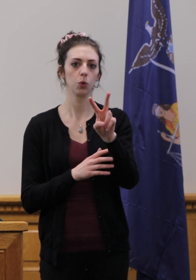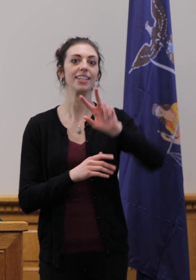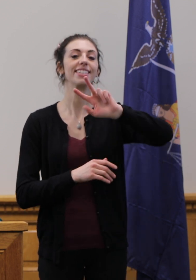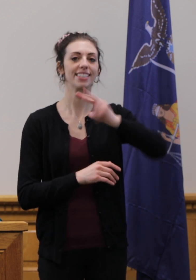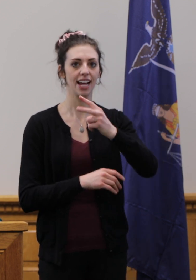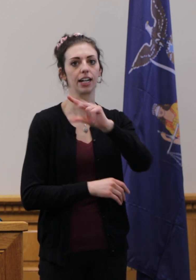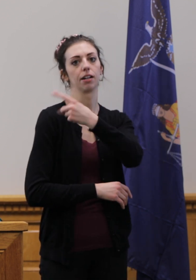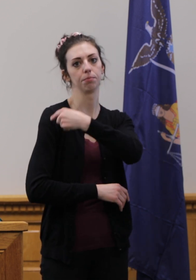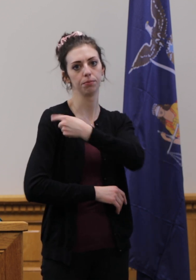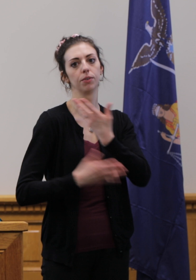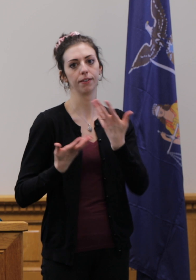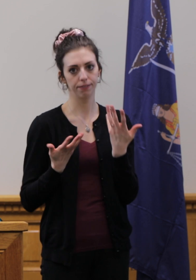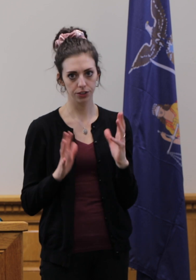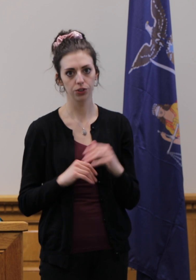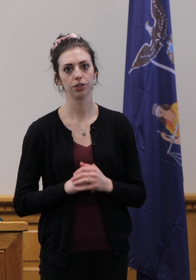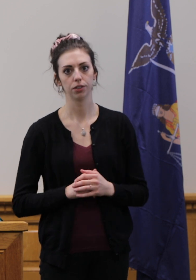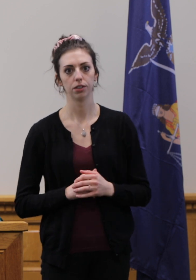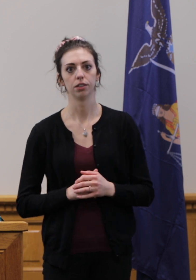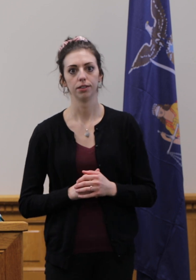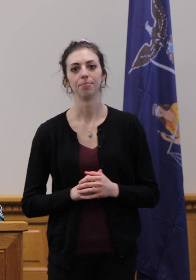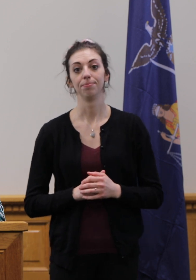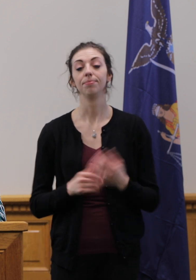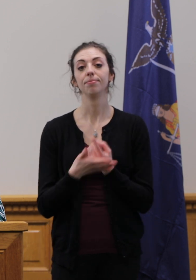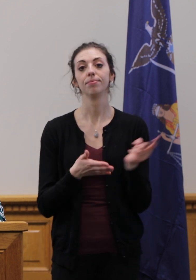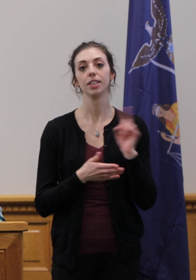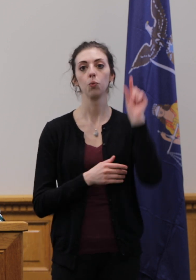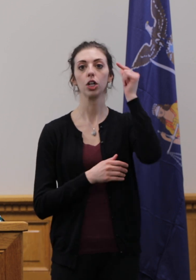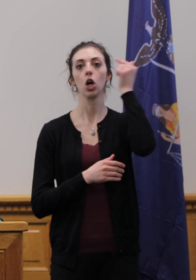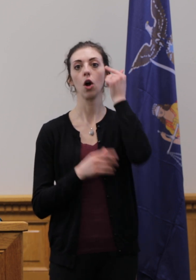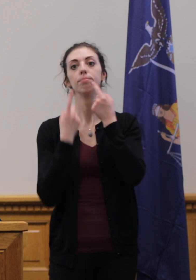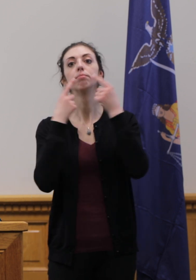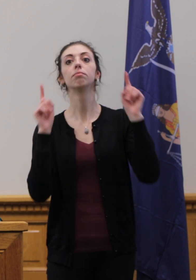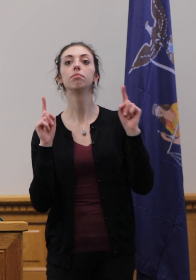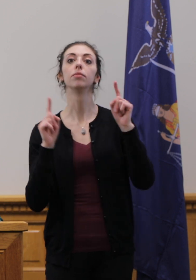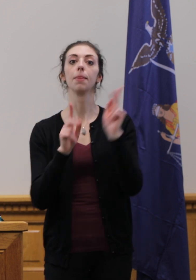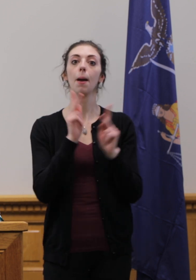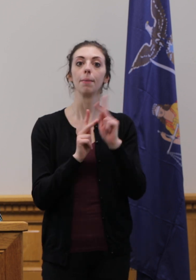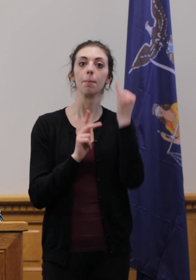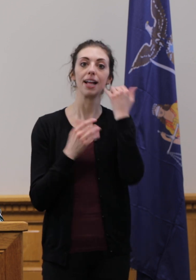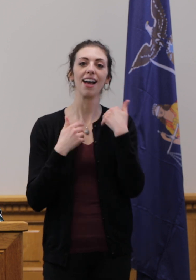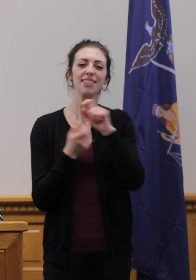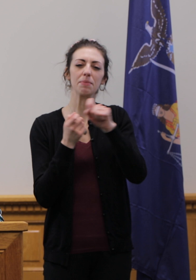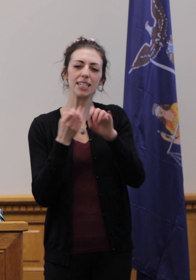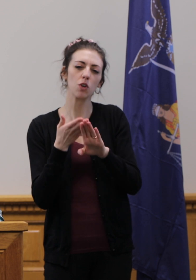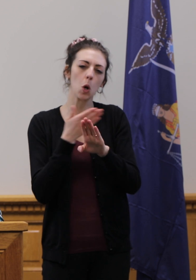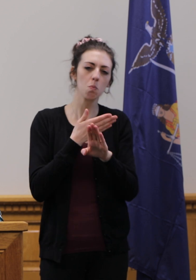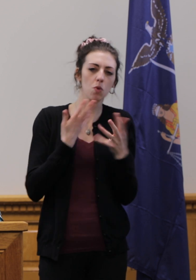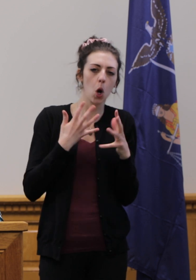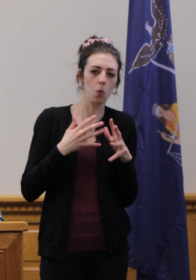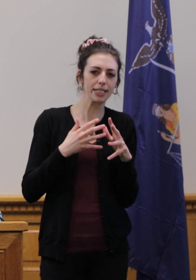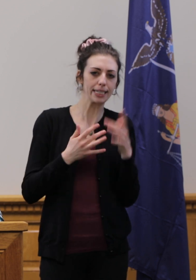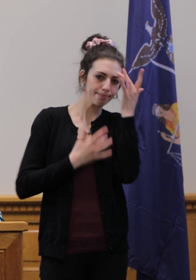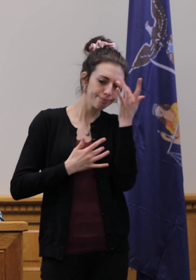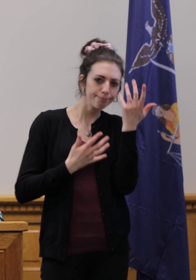1,302 second dose vaccines. Last week, the governor announced that people with certain pre-existing conditions will be